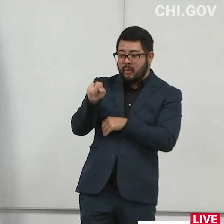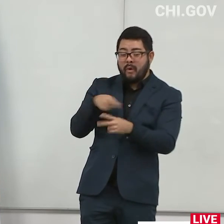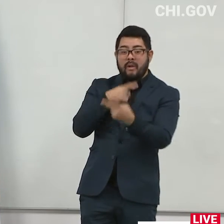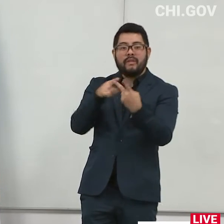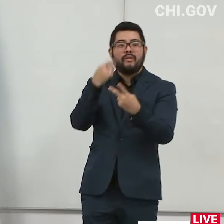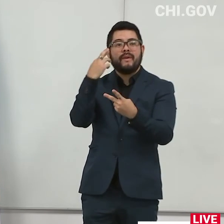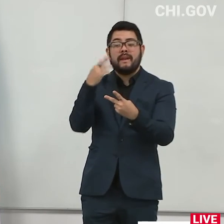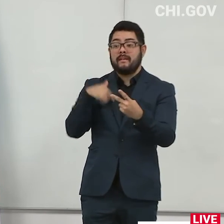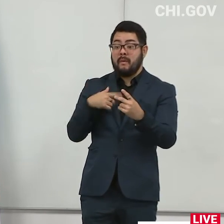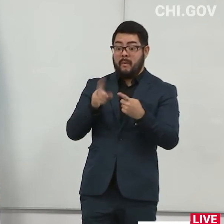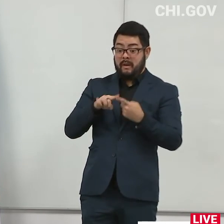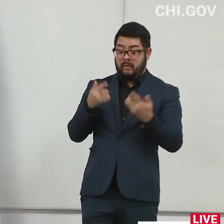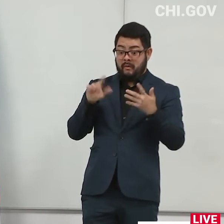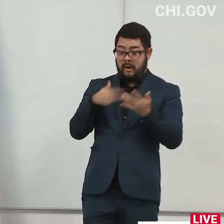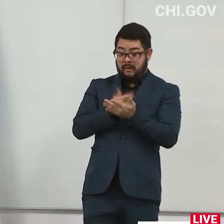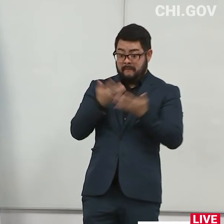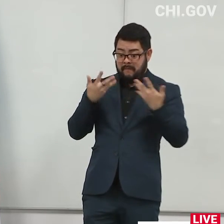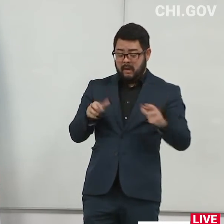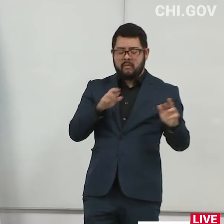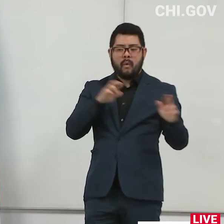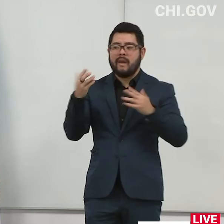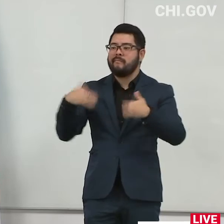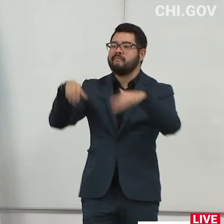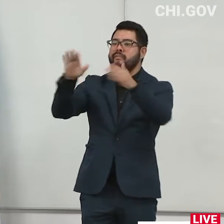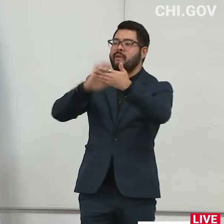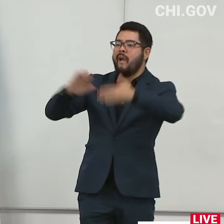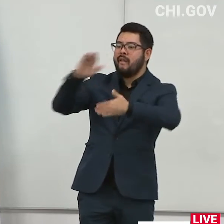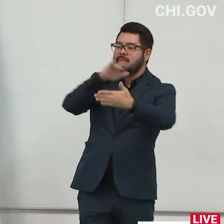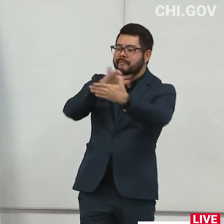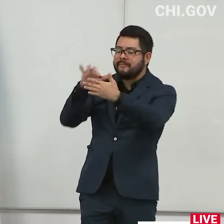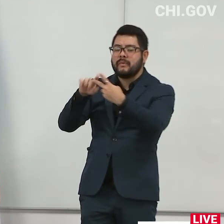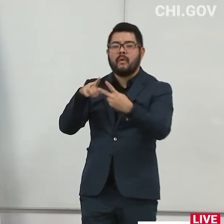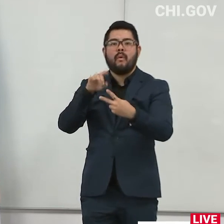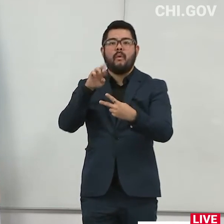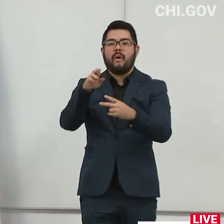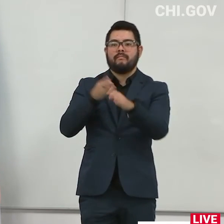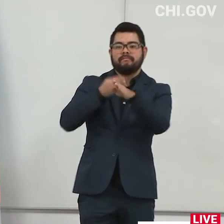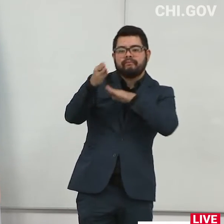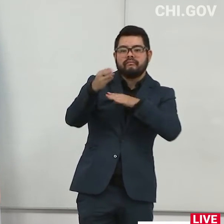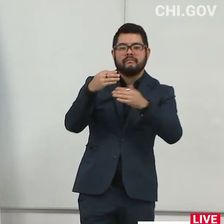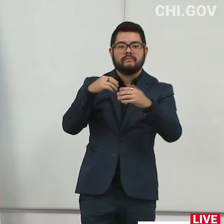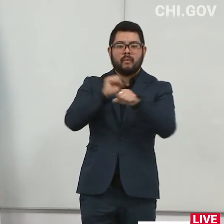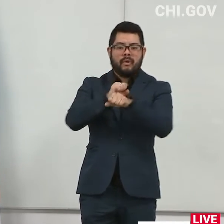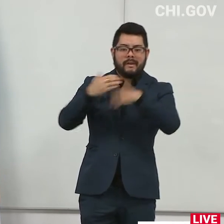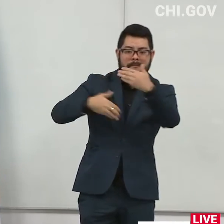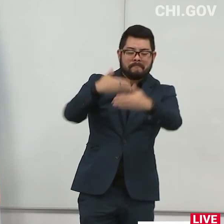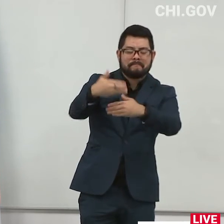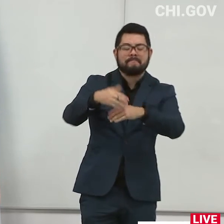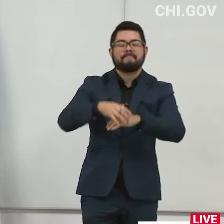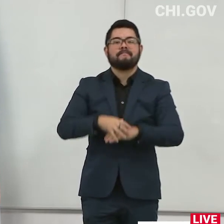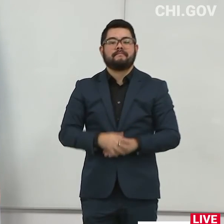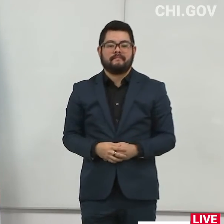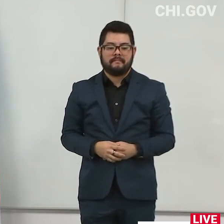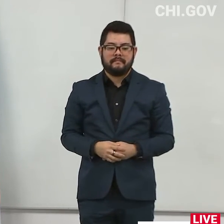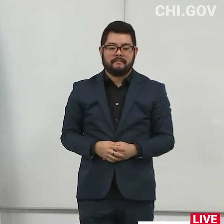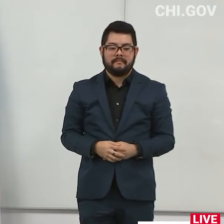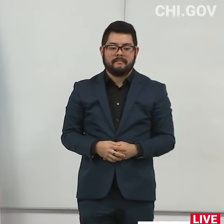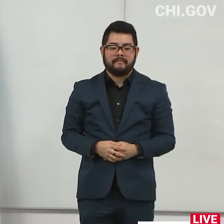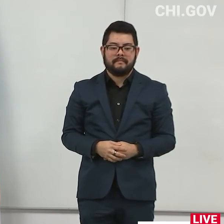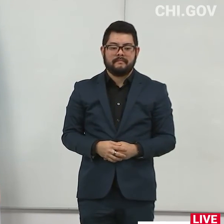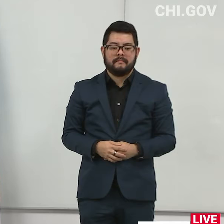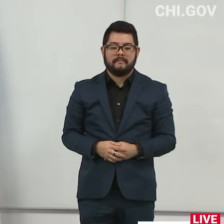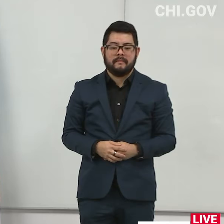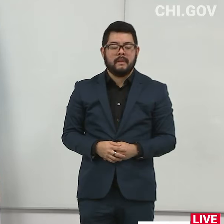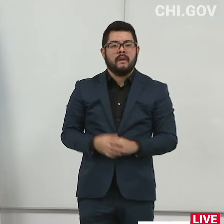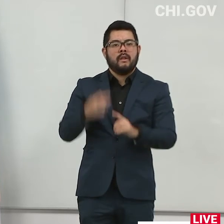or career and a plan on what their life's journeys will take them to next. And there's absolutely no reason why we